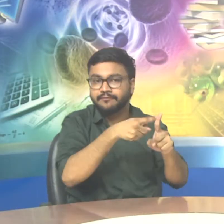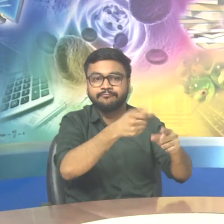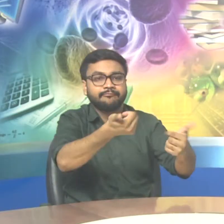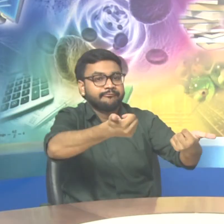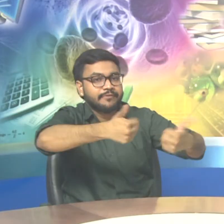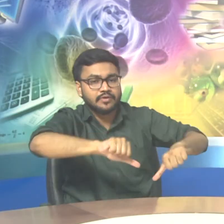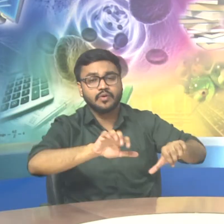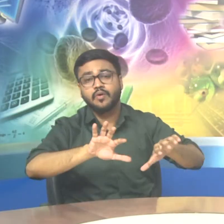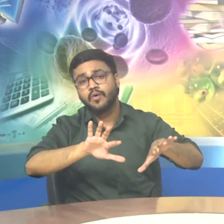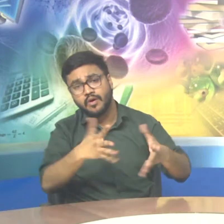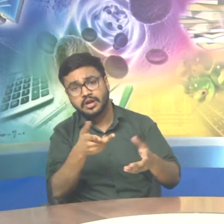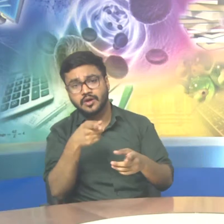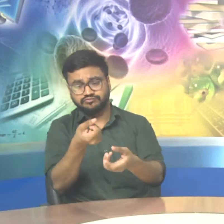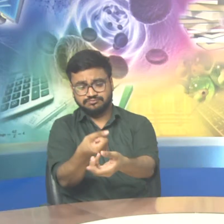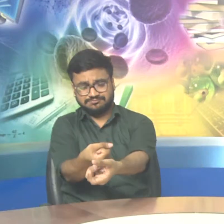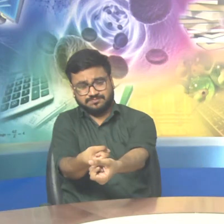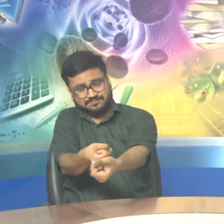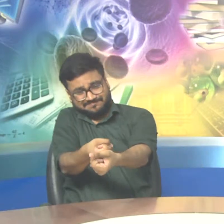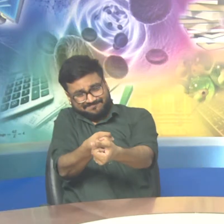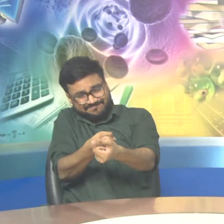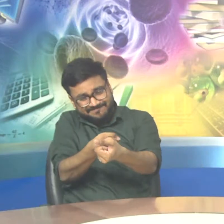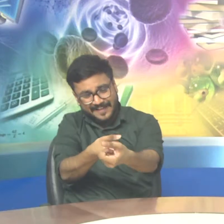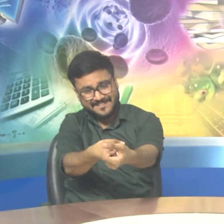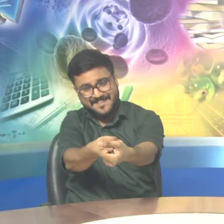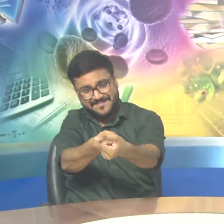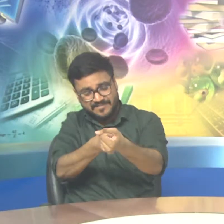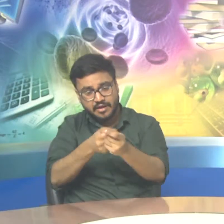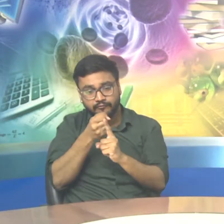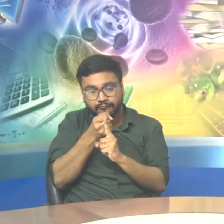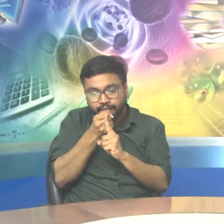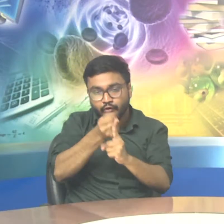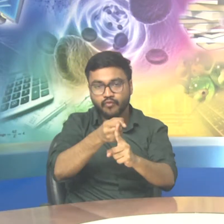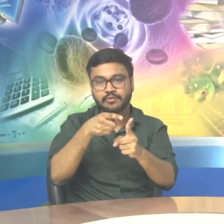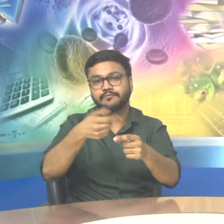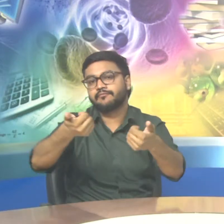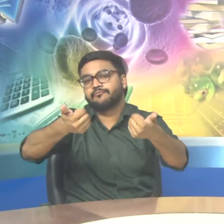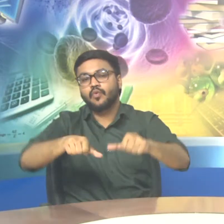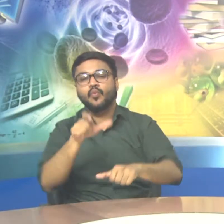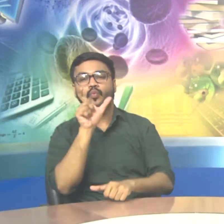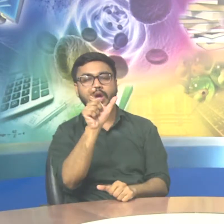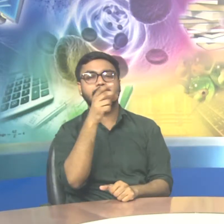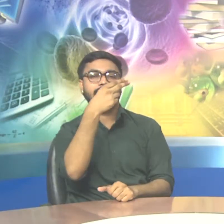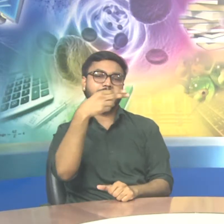It means a push or pull something.